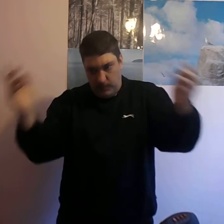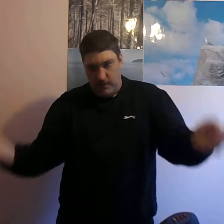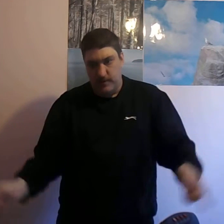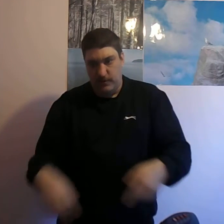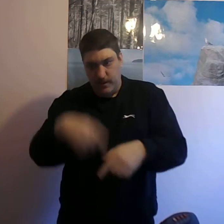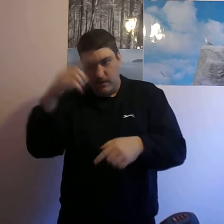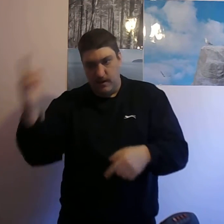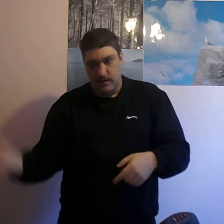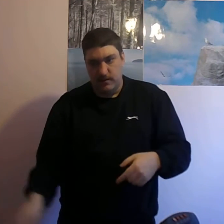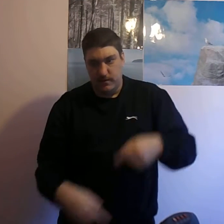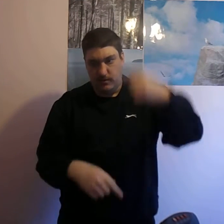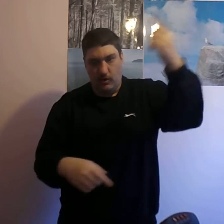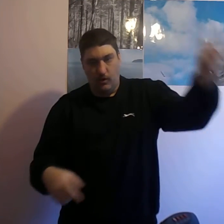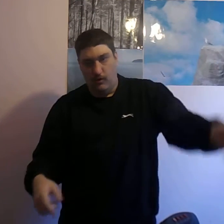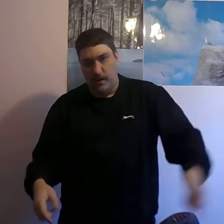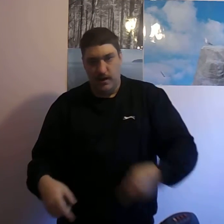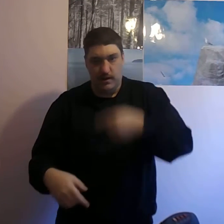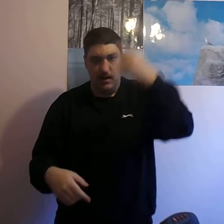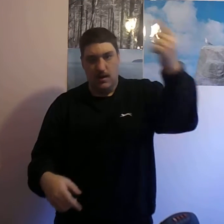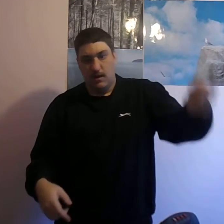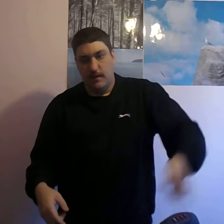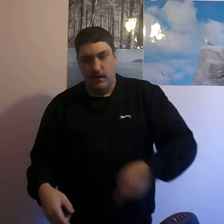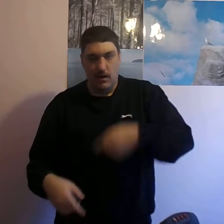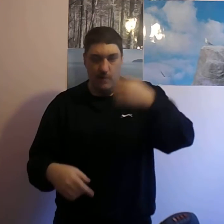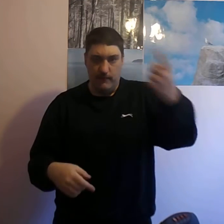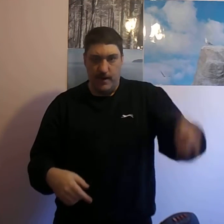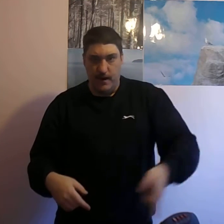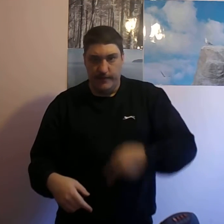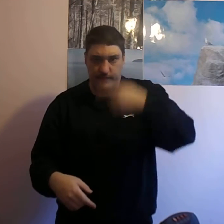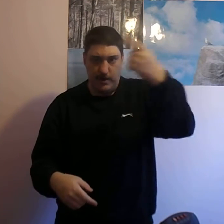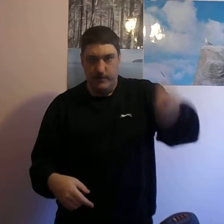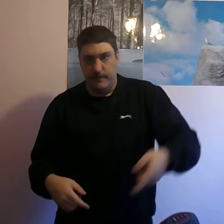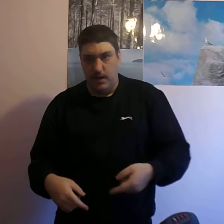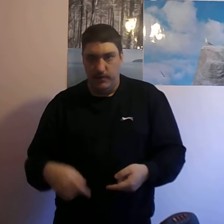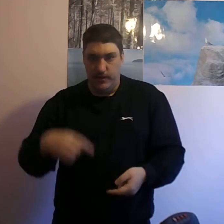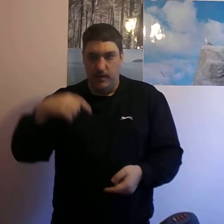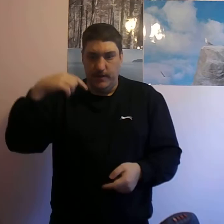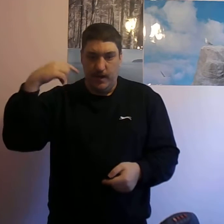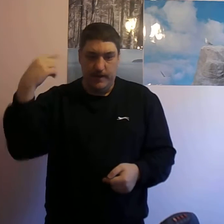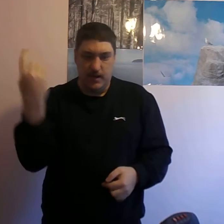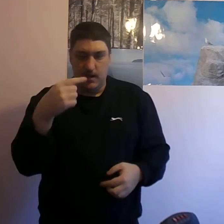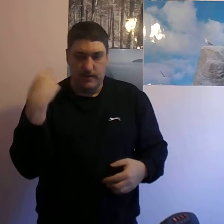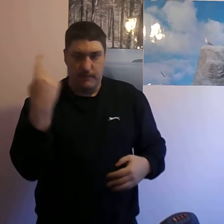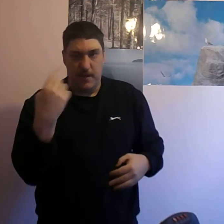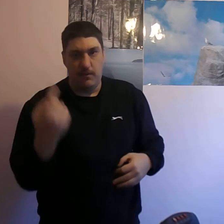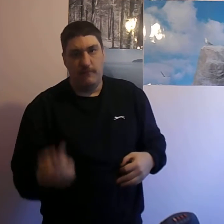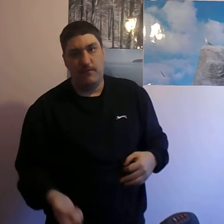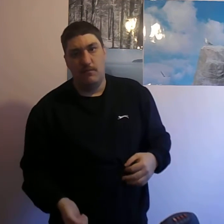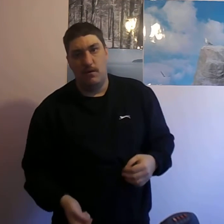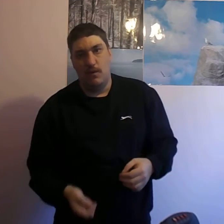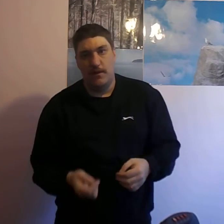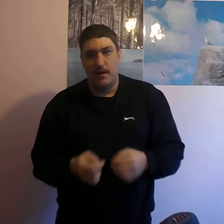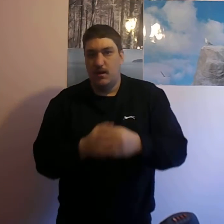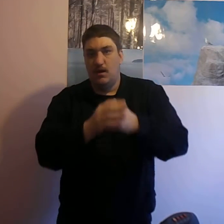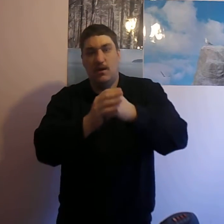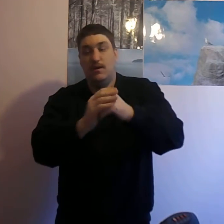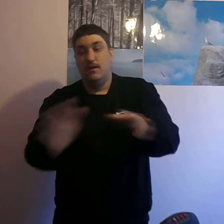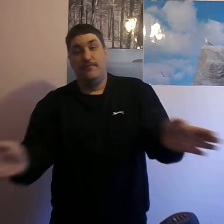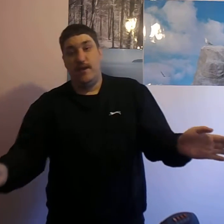conspiracy theories and the stories that going round and round and round and the ideas that people have come up with, then, you